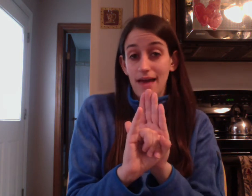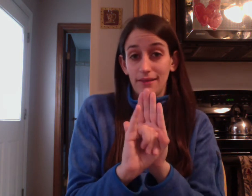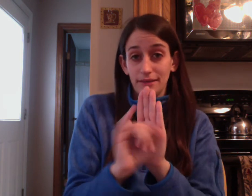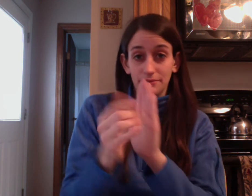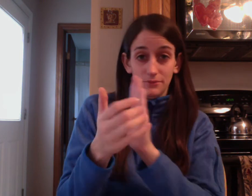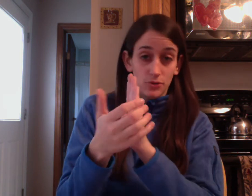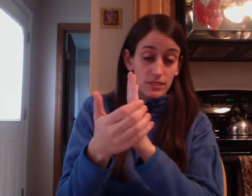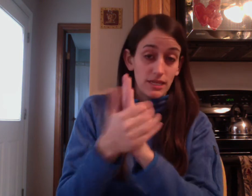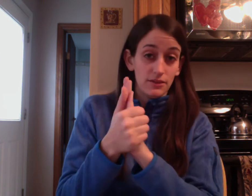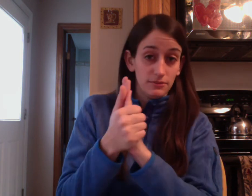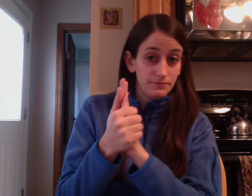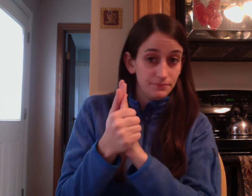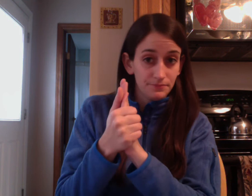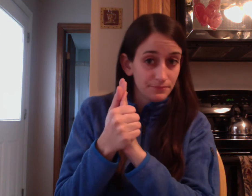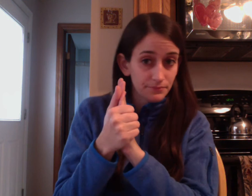talent or skill,